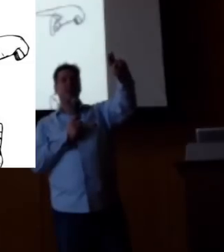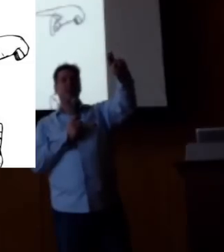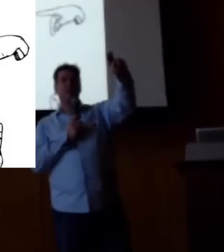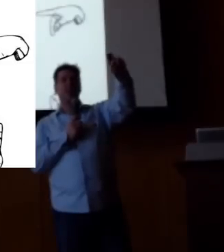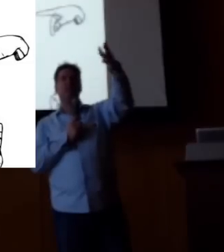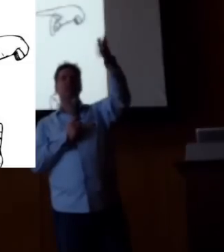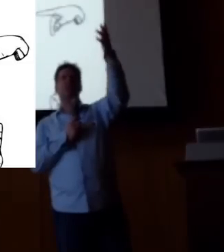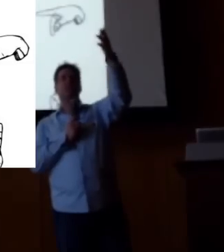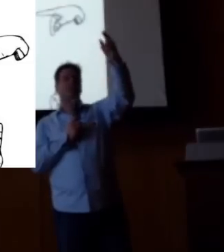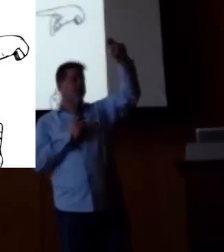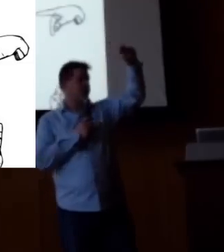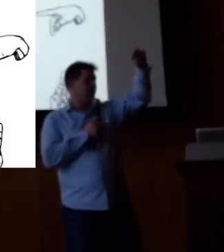this. Can you turn on the lights, maybe?